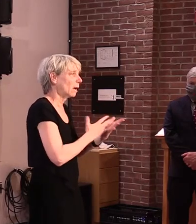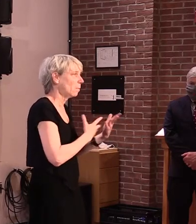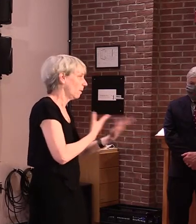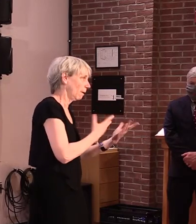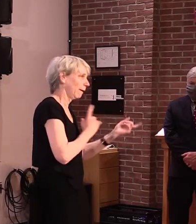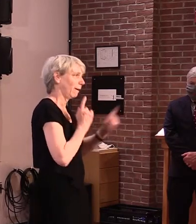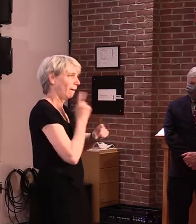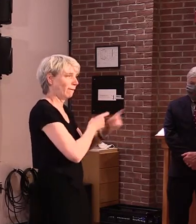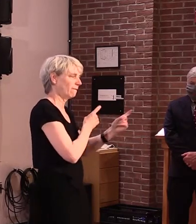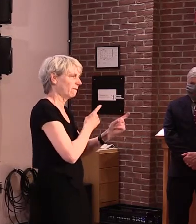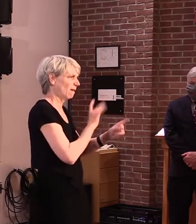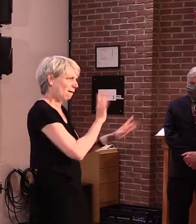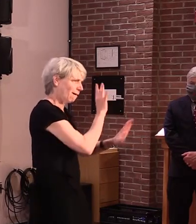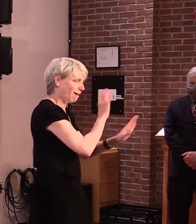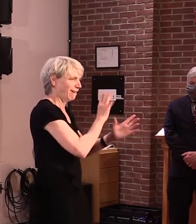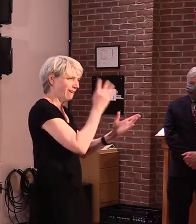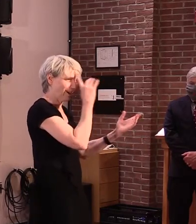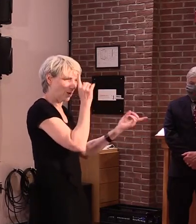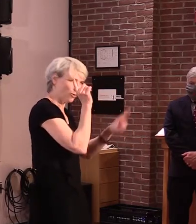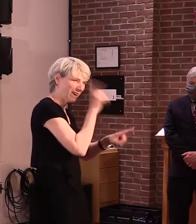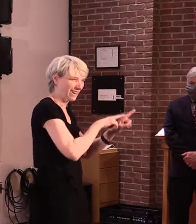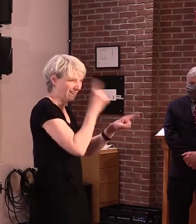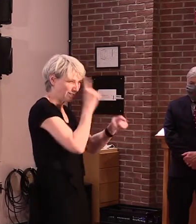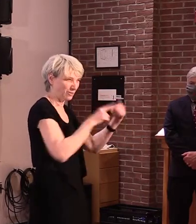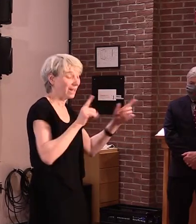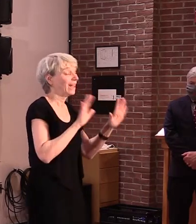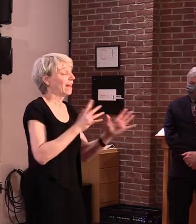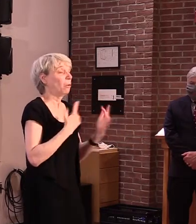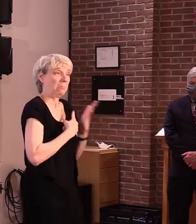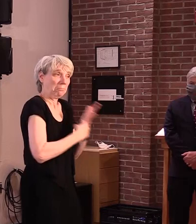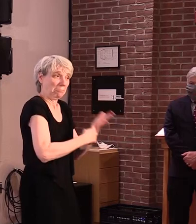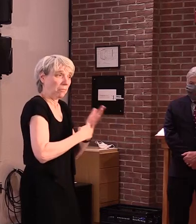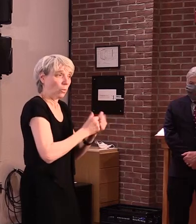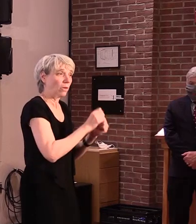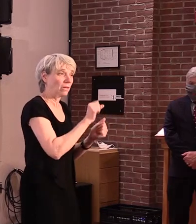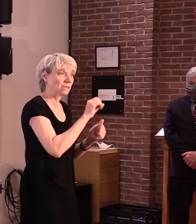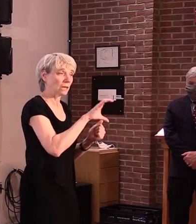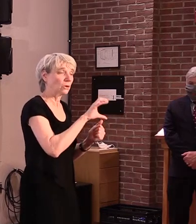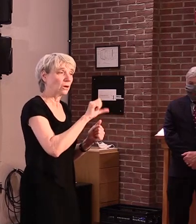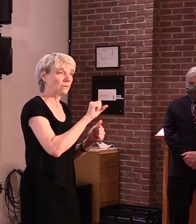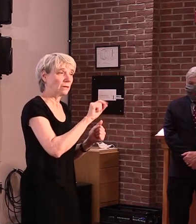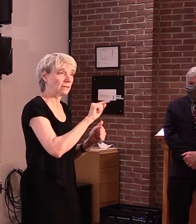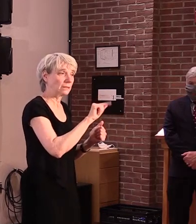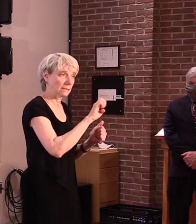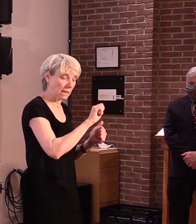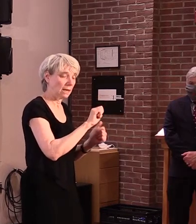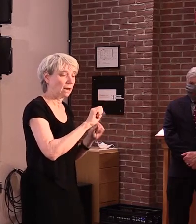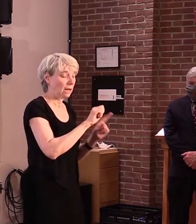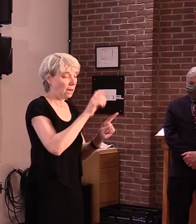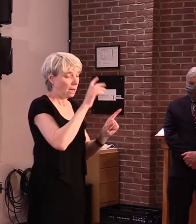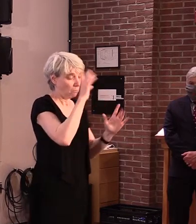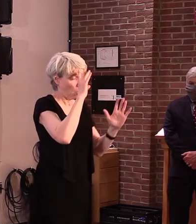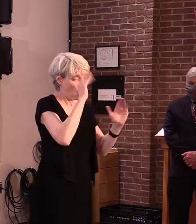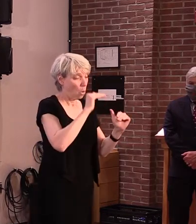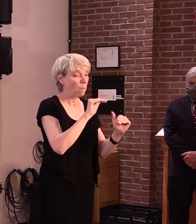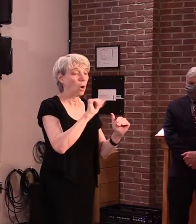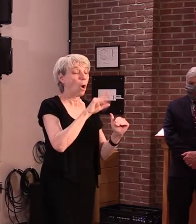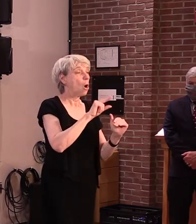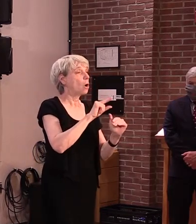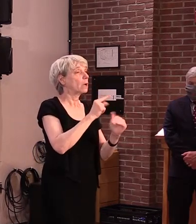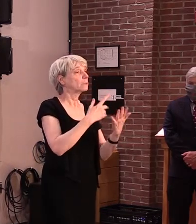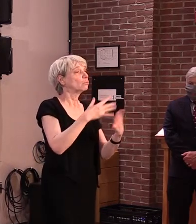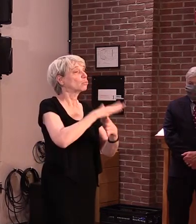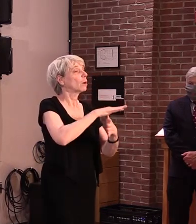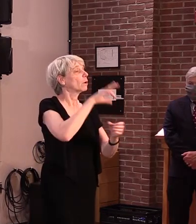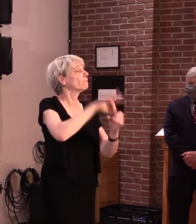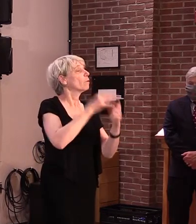point from the negotiations I'm having with the Secretary of State that in August after the primary, I wanted